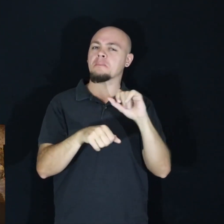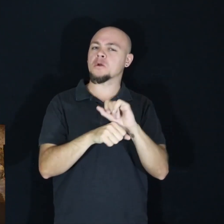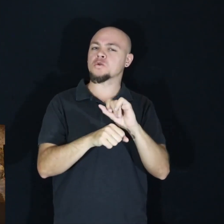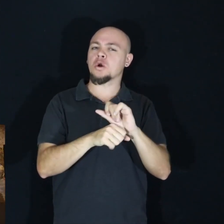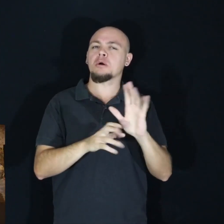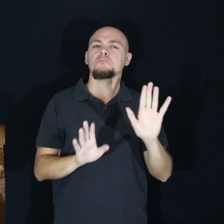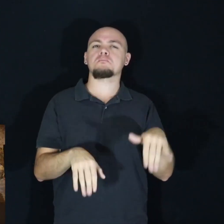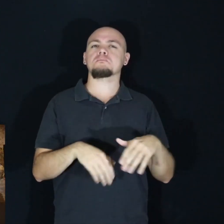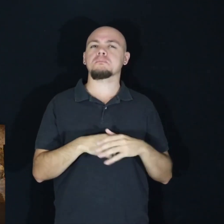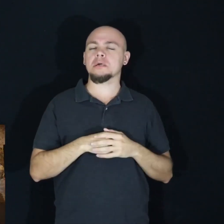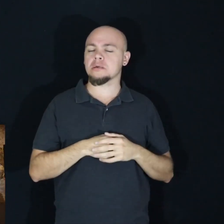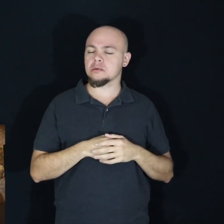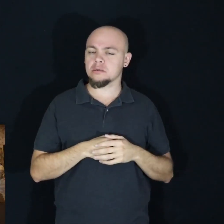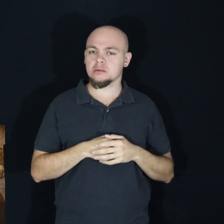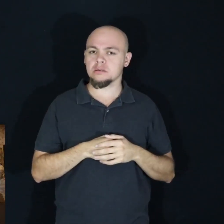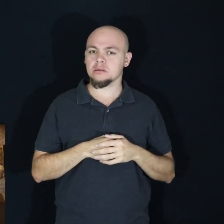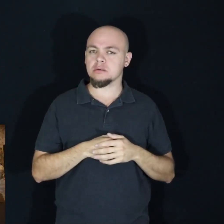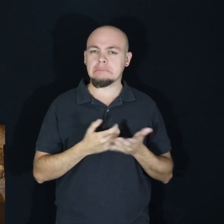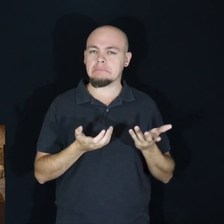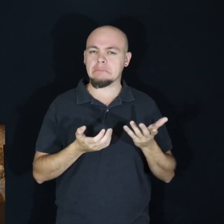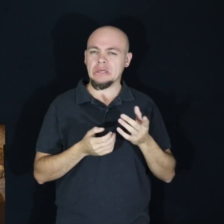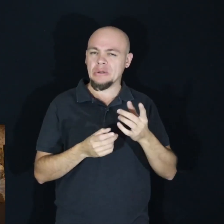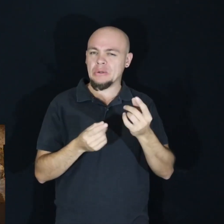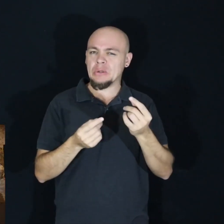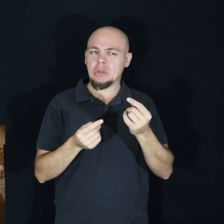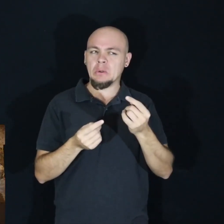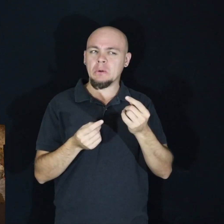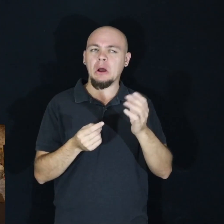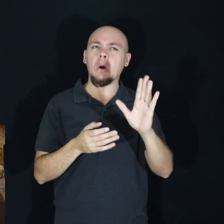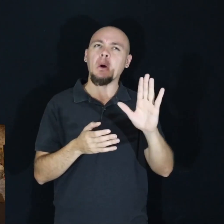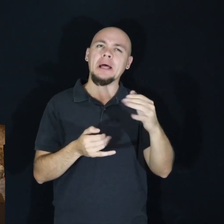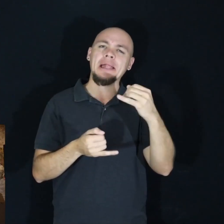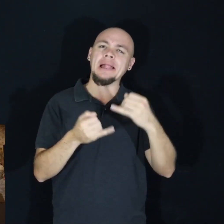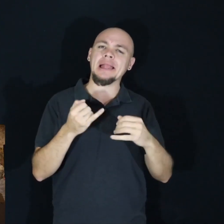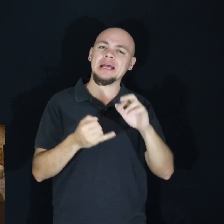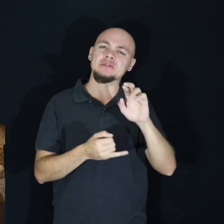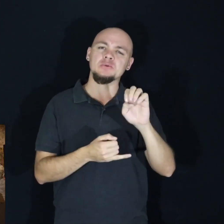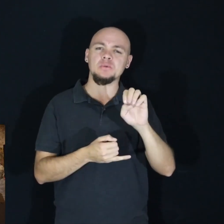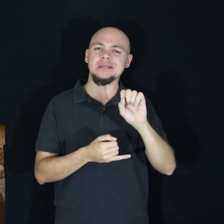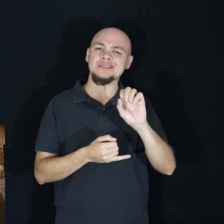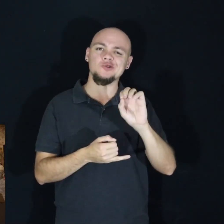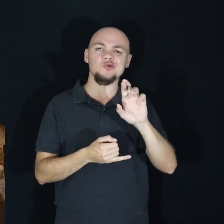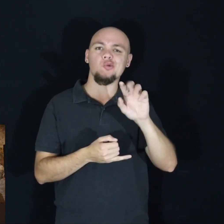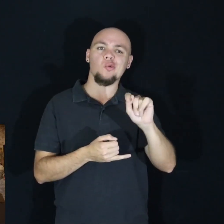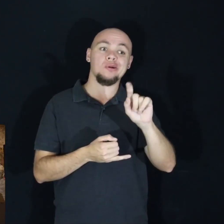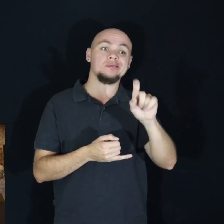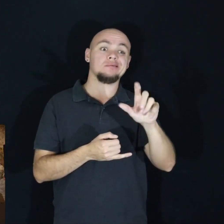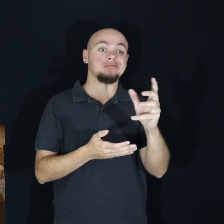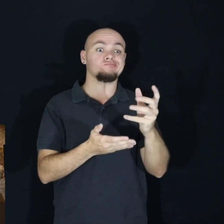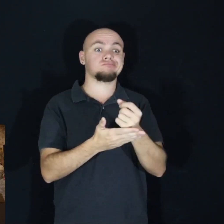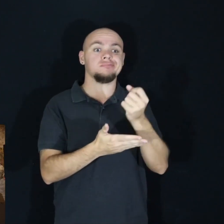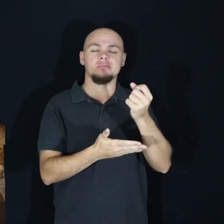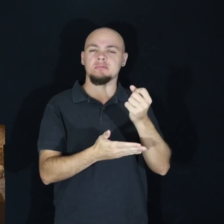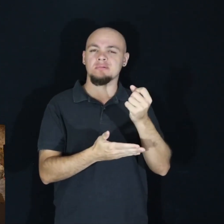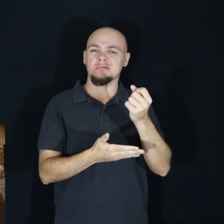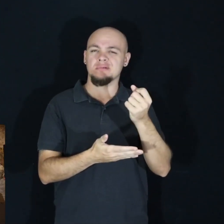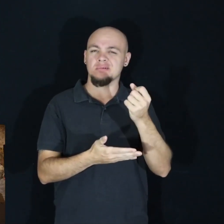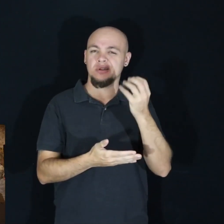that you wouldn't do if it wasn't a last resort, which is crazy to think about.